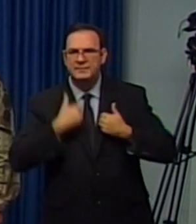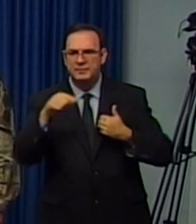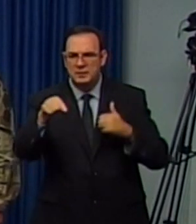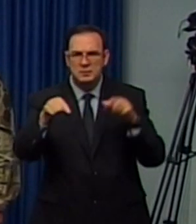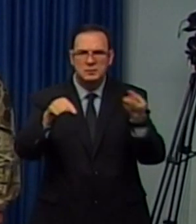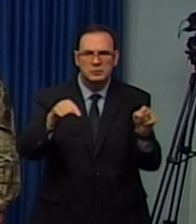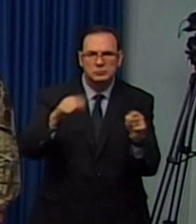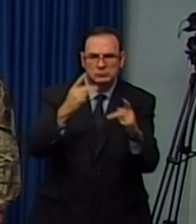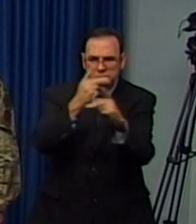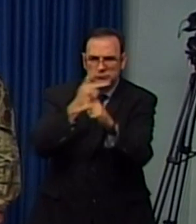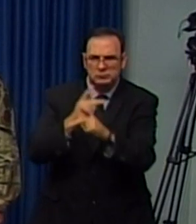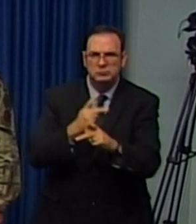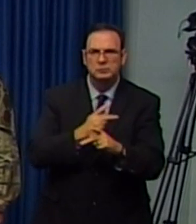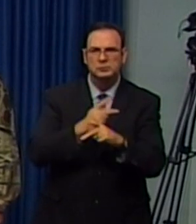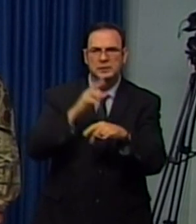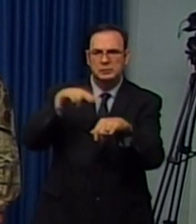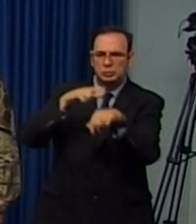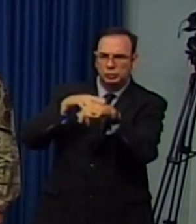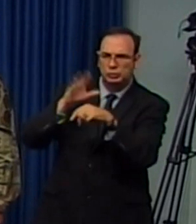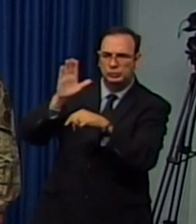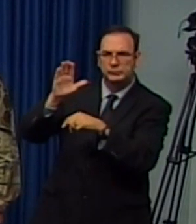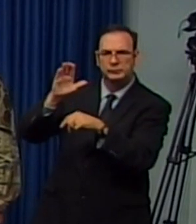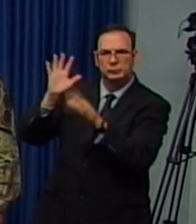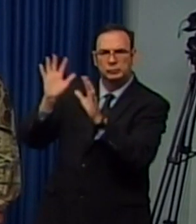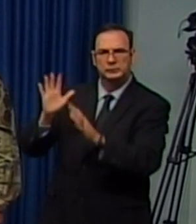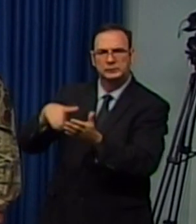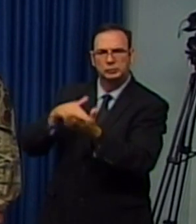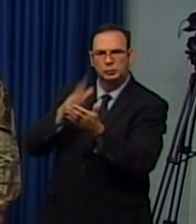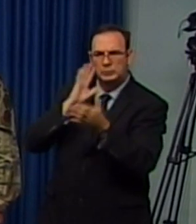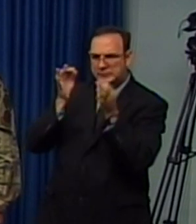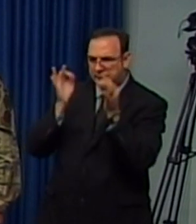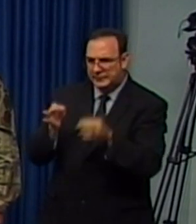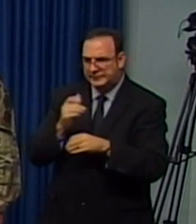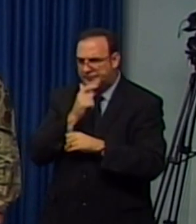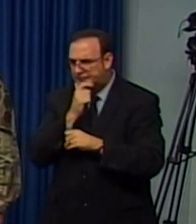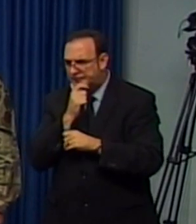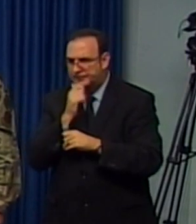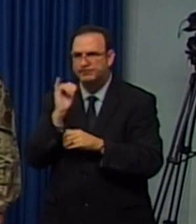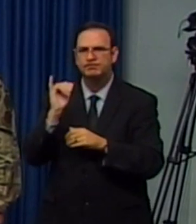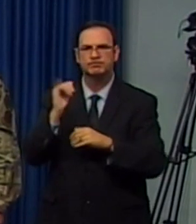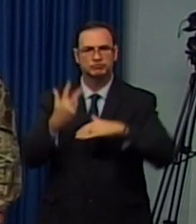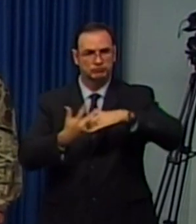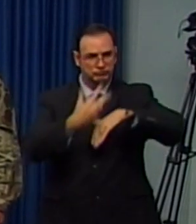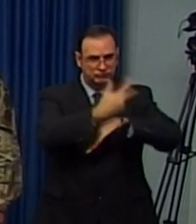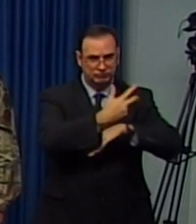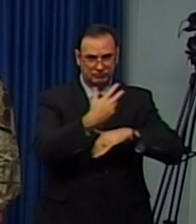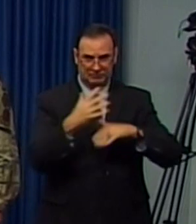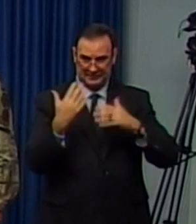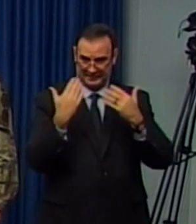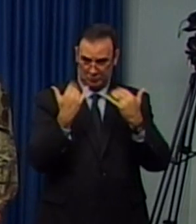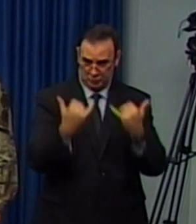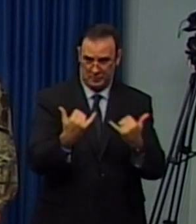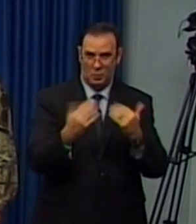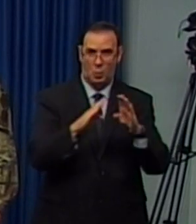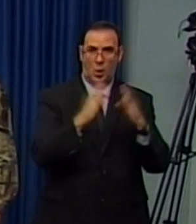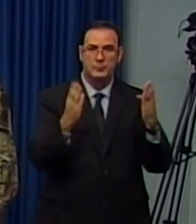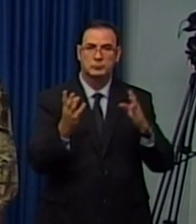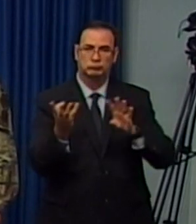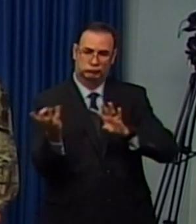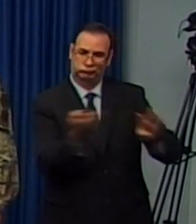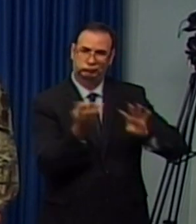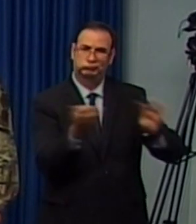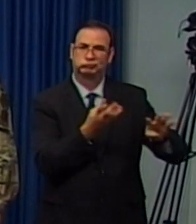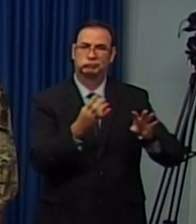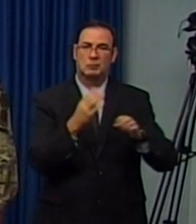the NHC is putting out, and then make those decisions. Now, all these counties, you know, are going to have shelters, and